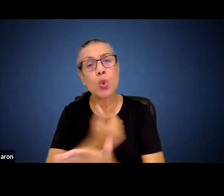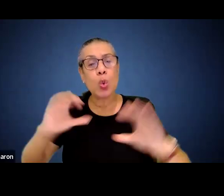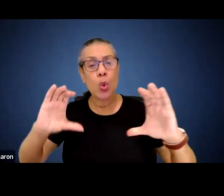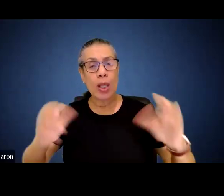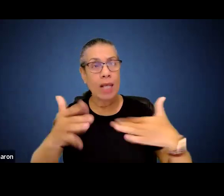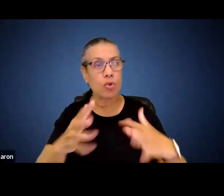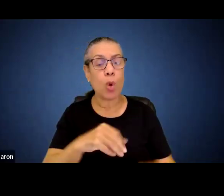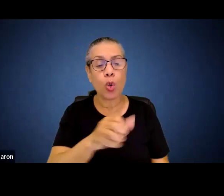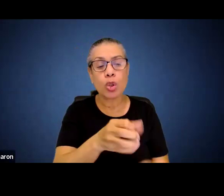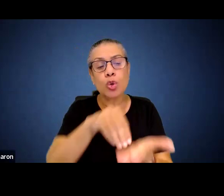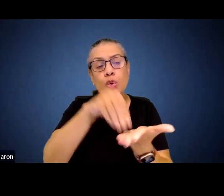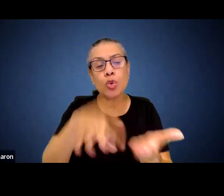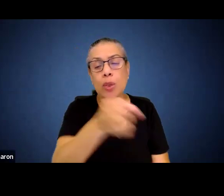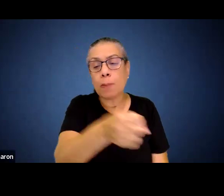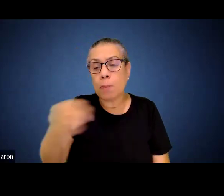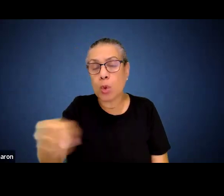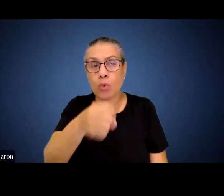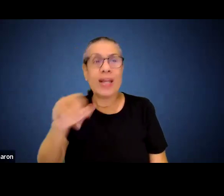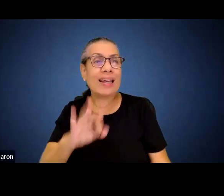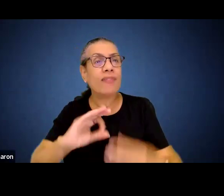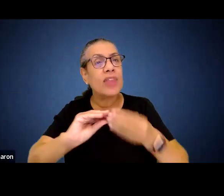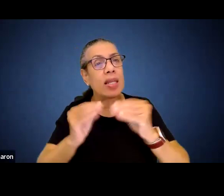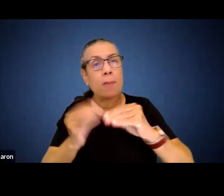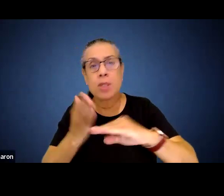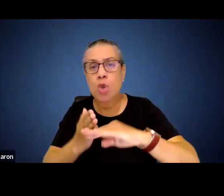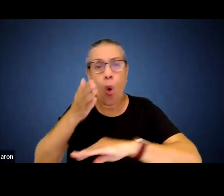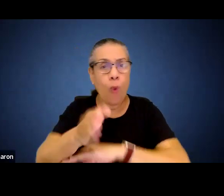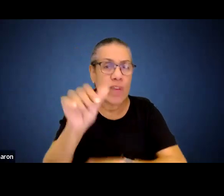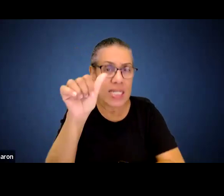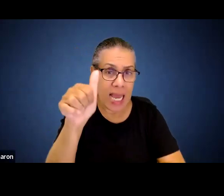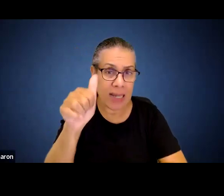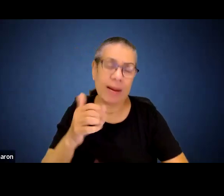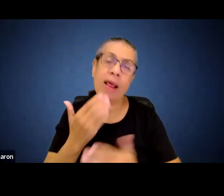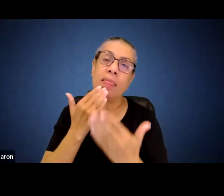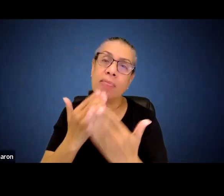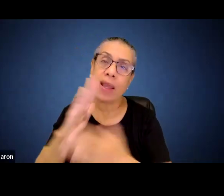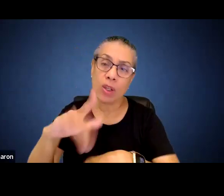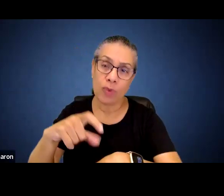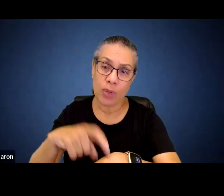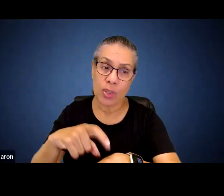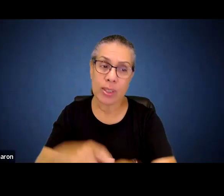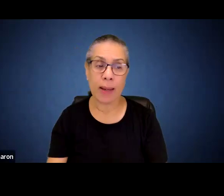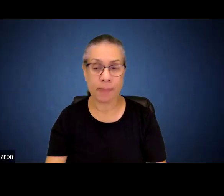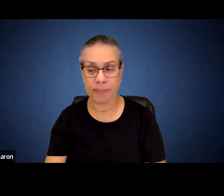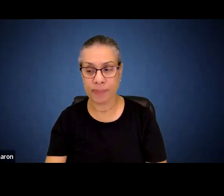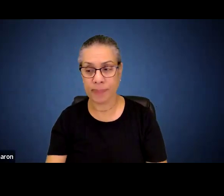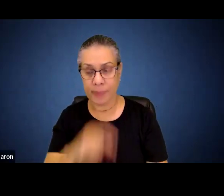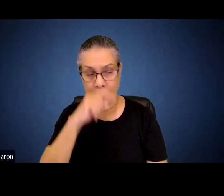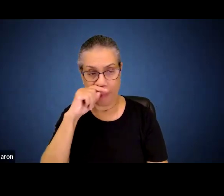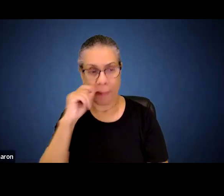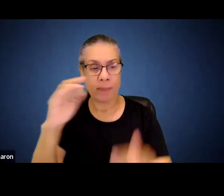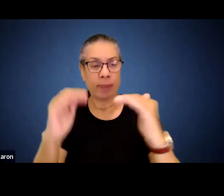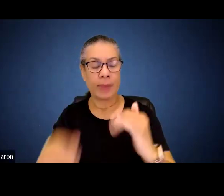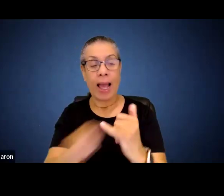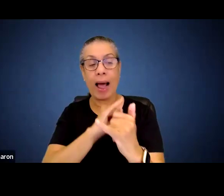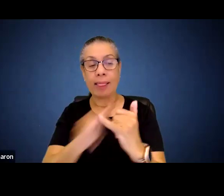reallocate students in classrooms that currently exceed these numbers. Thank you for your time. Thank you very much. Our last